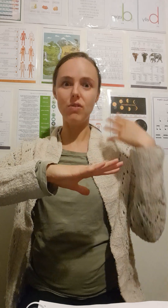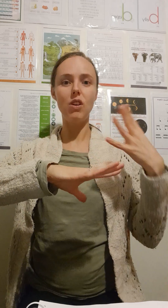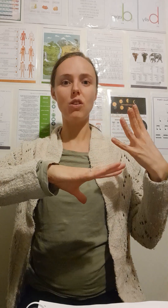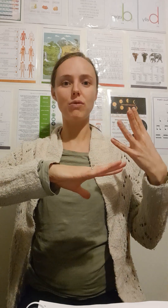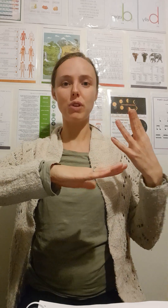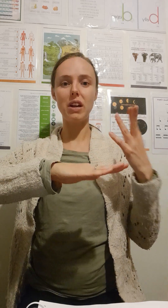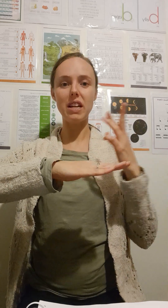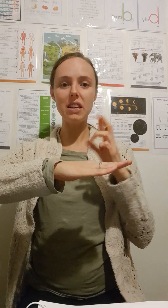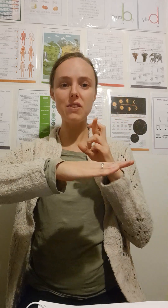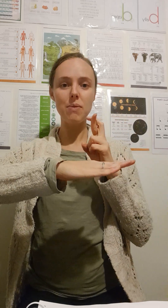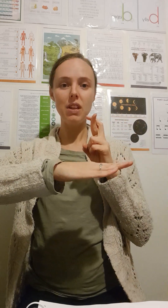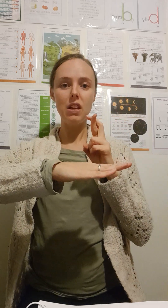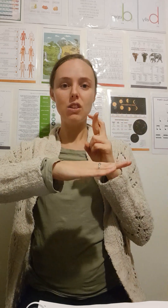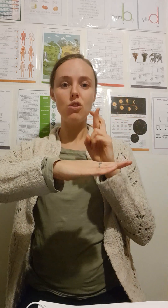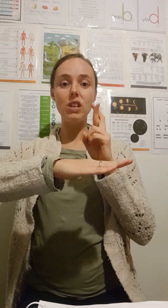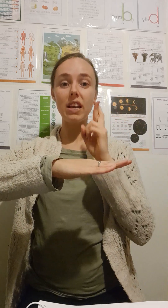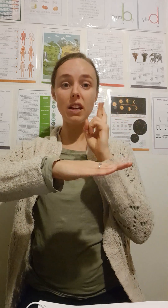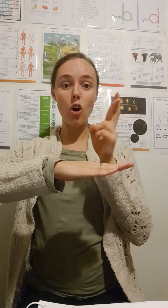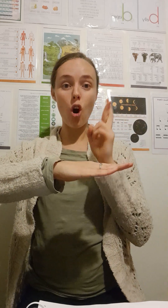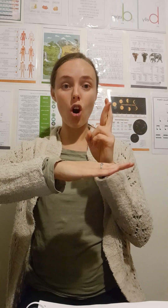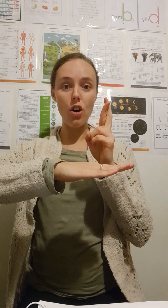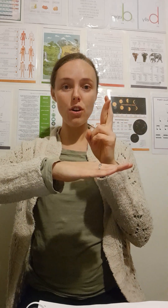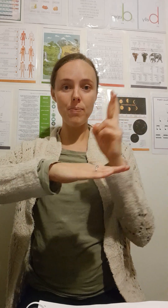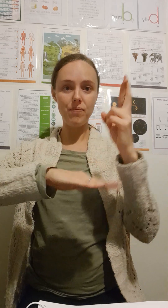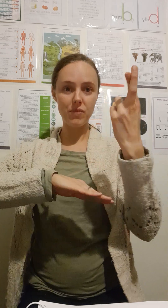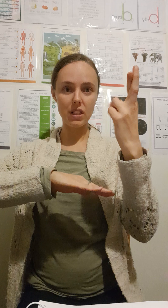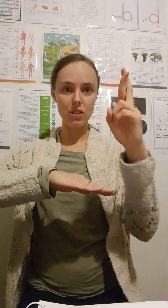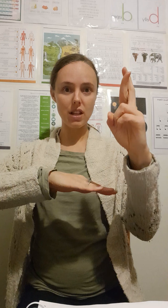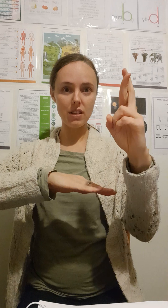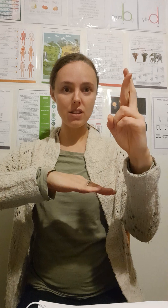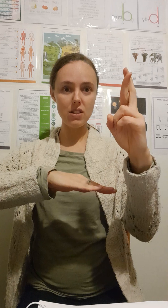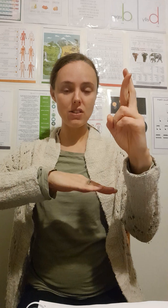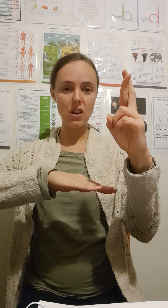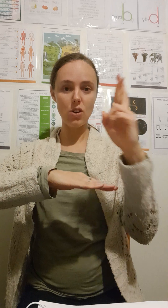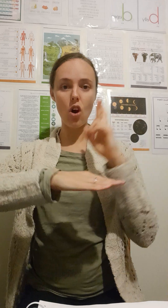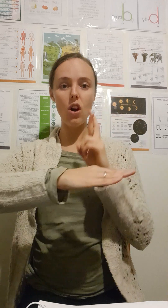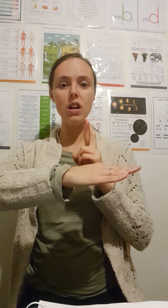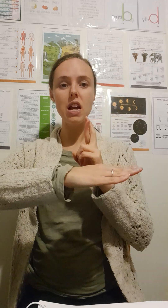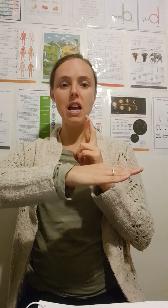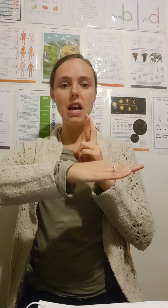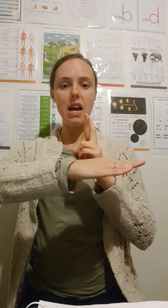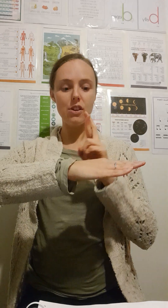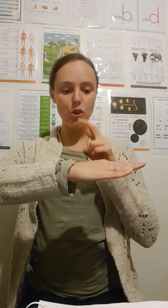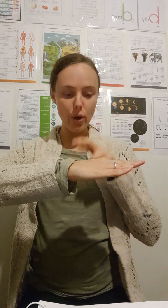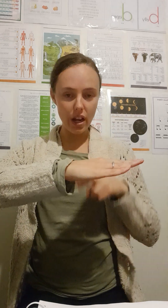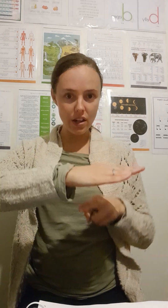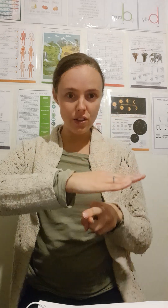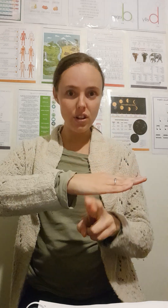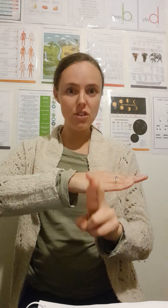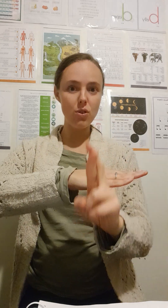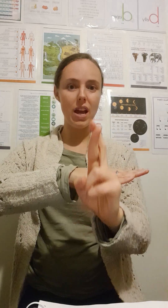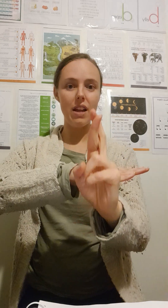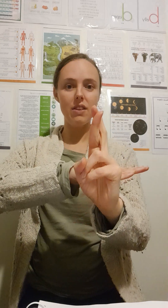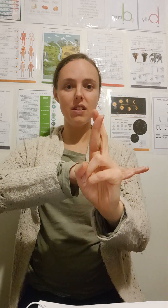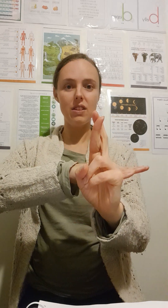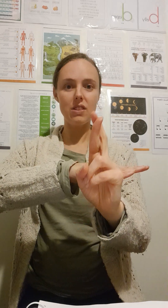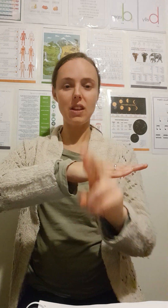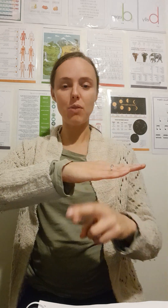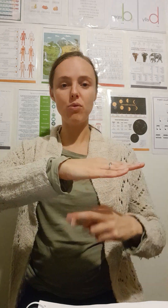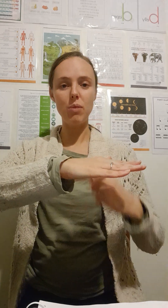lot of great ideas. So you're taking an R, looks like this, R, and you're going underneath your hand. That's like a